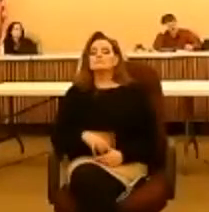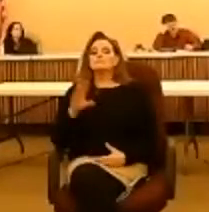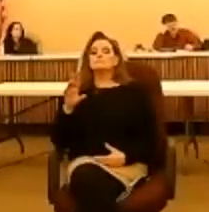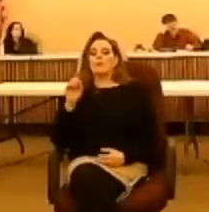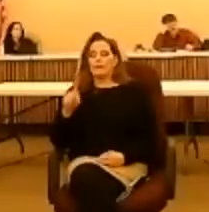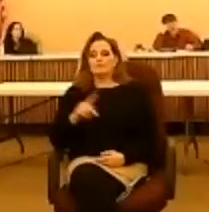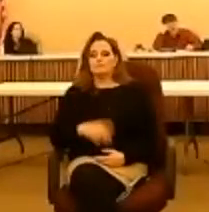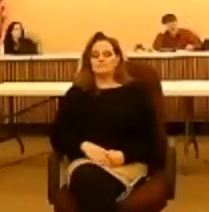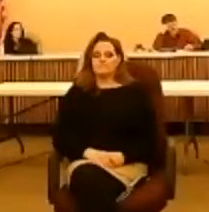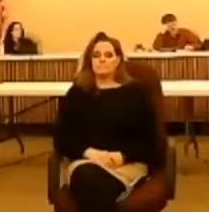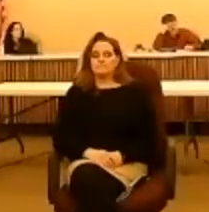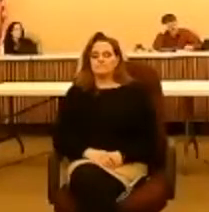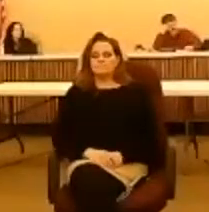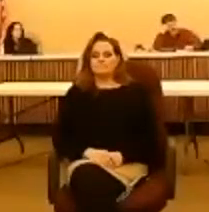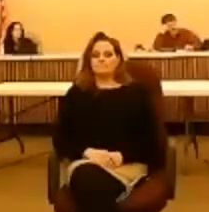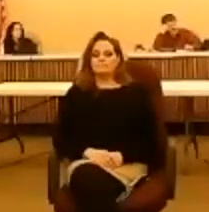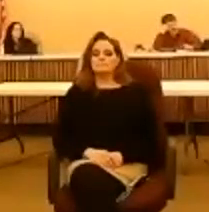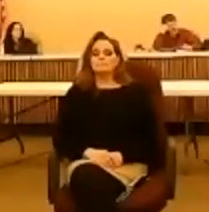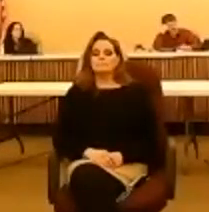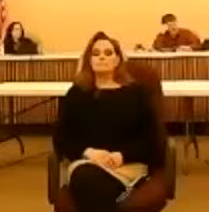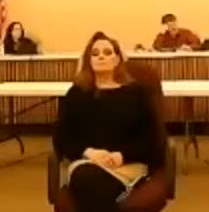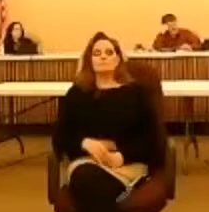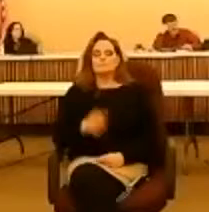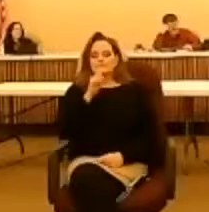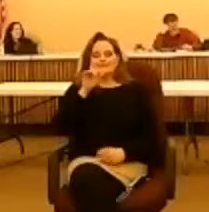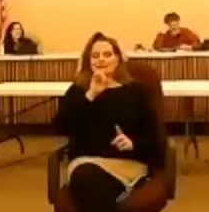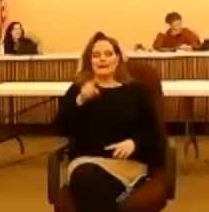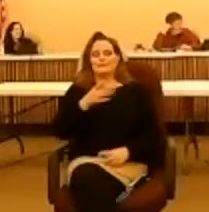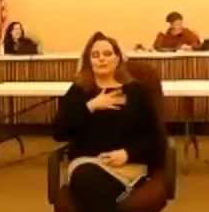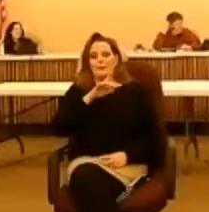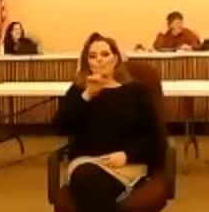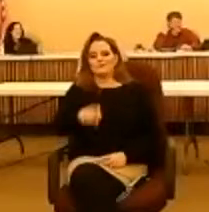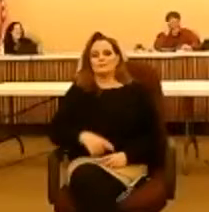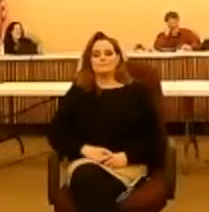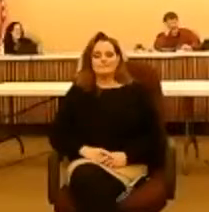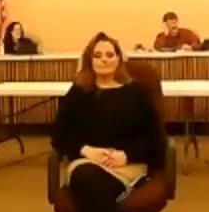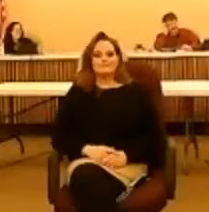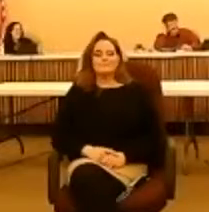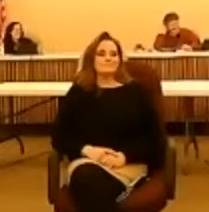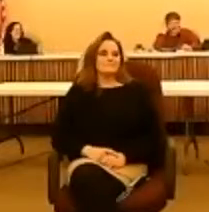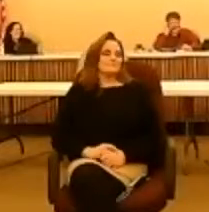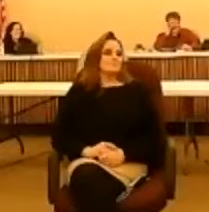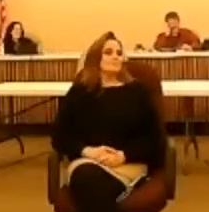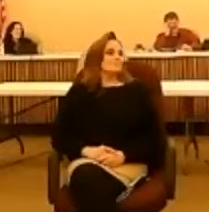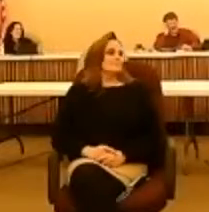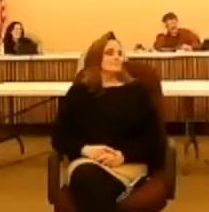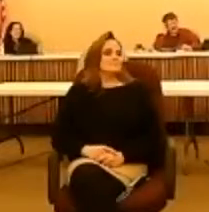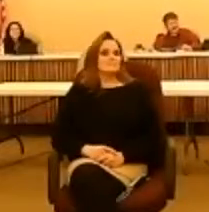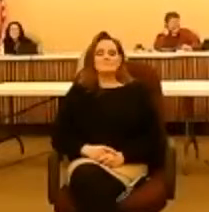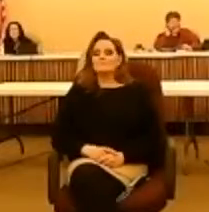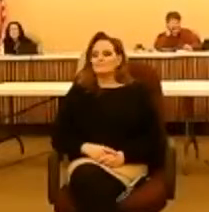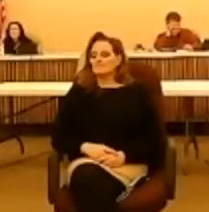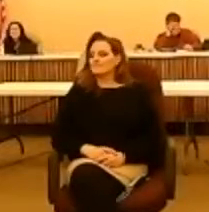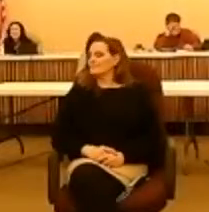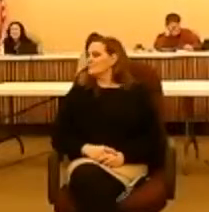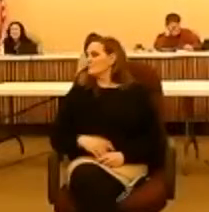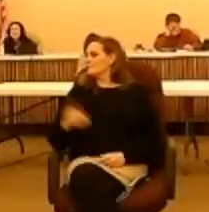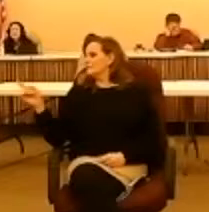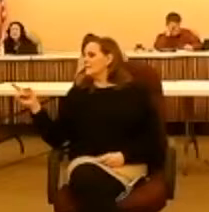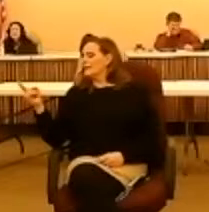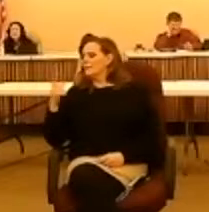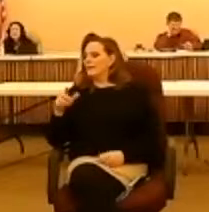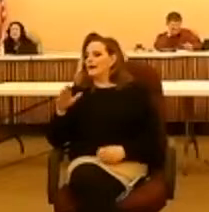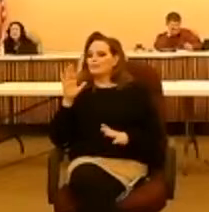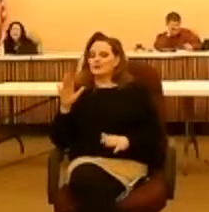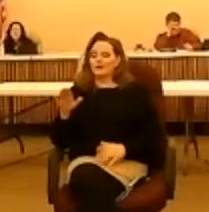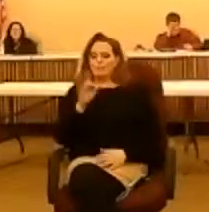Okay. Didn't exactly answer my question. Do we leave it open or don't we? You gave him a lot to think about. Those are great